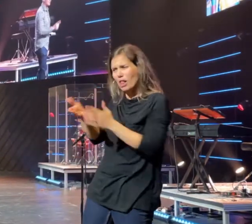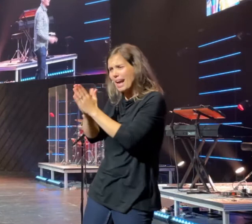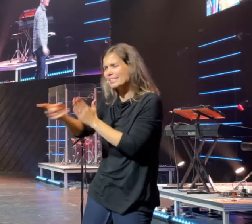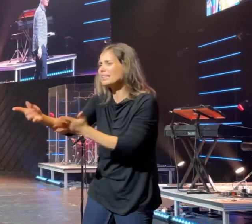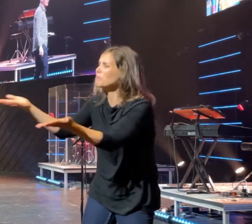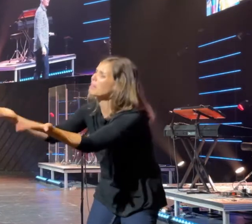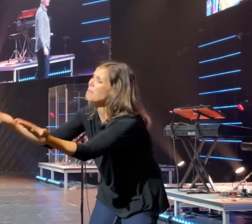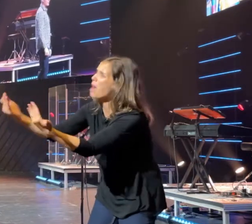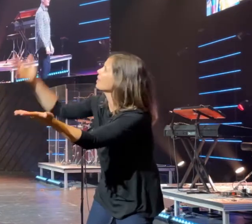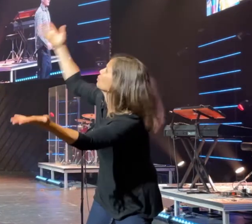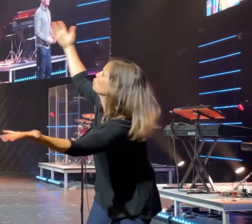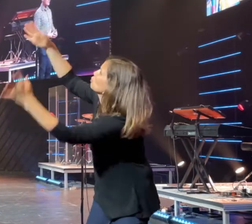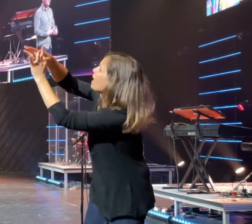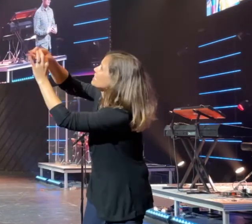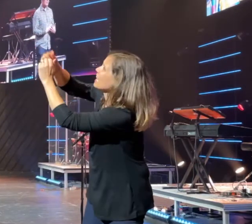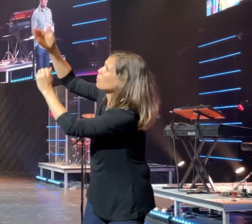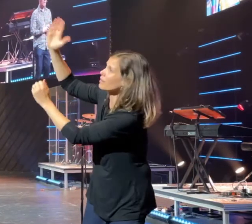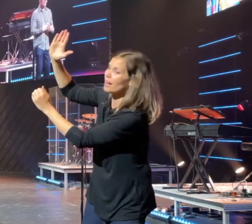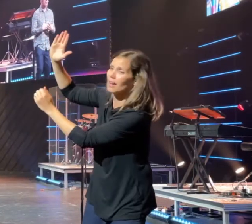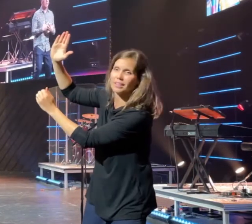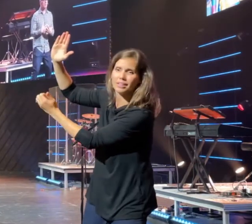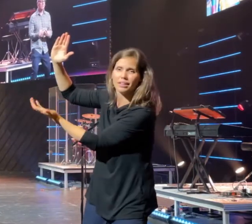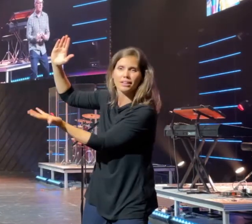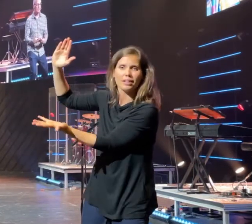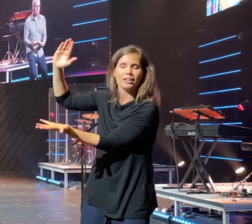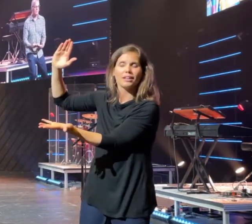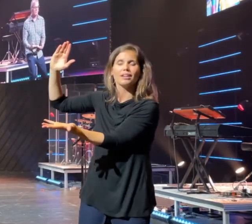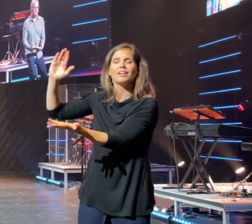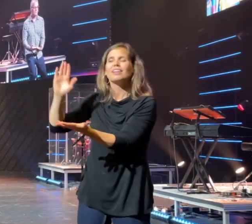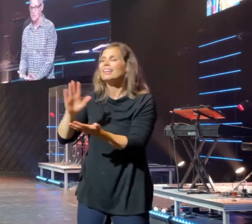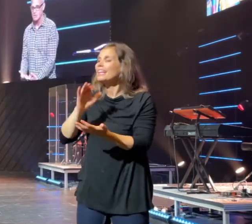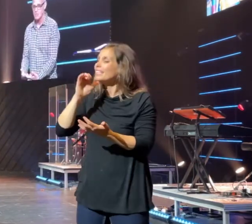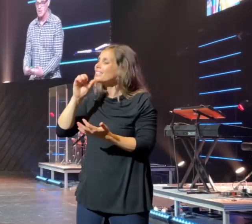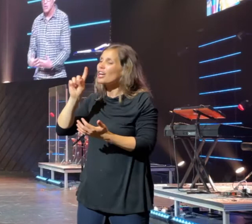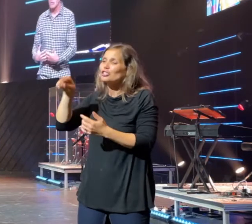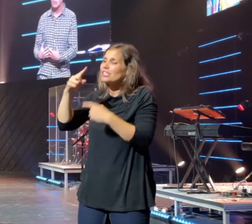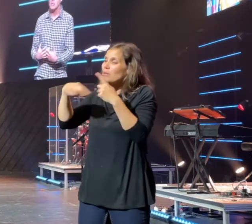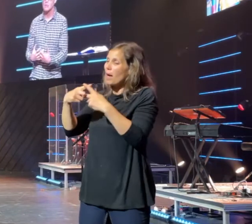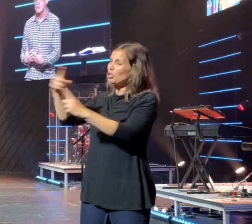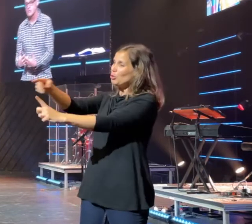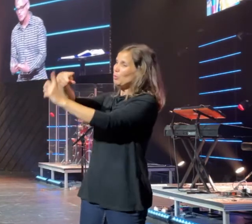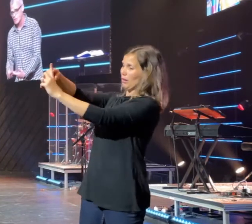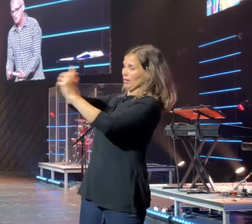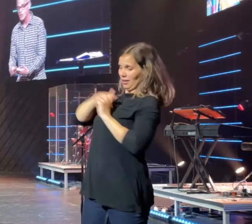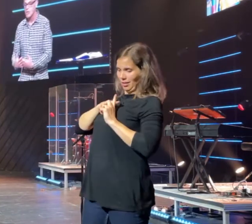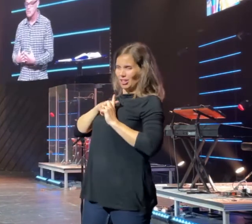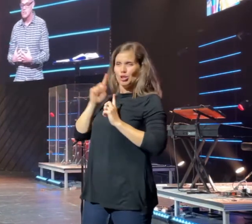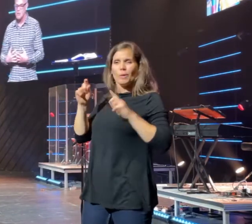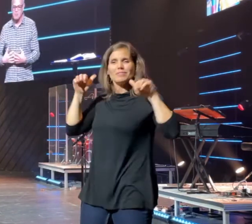listen, it's not just about you. You have to come to the death of self-centered living. You have to be able to